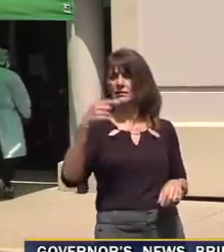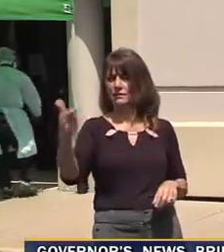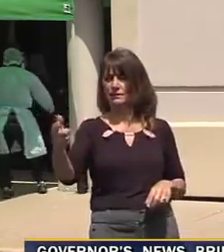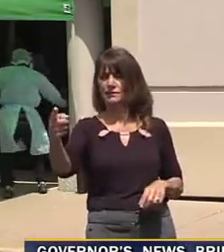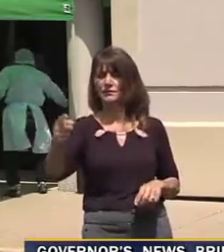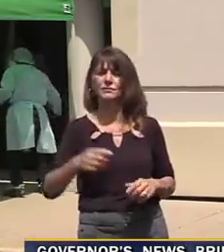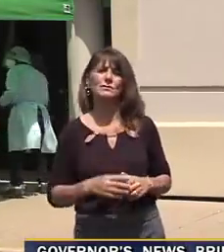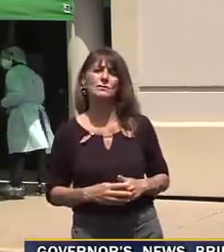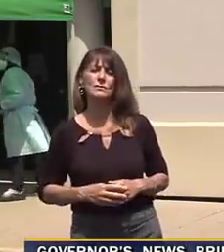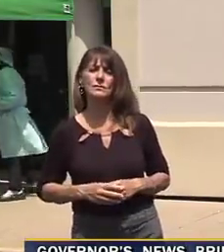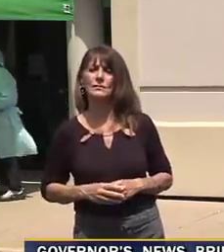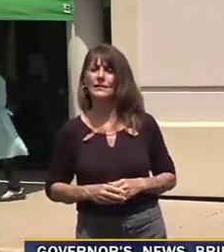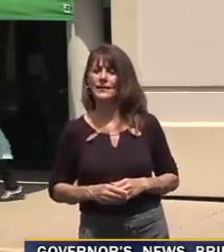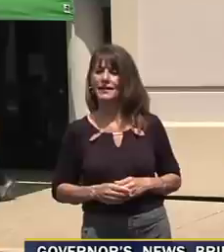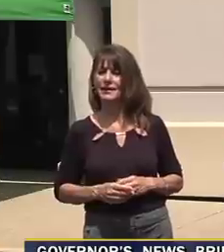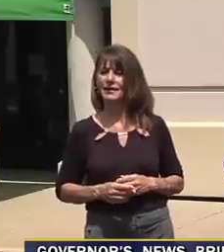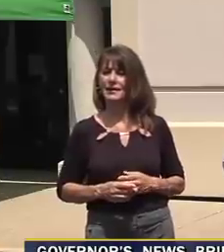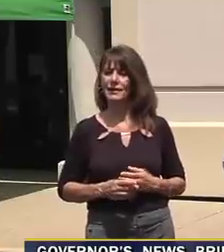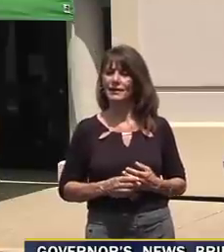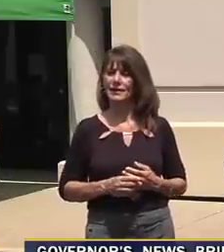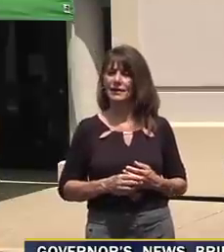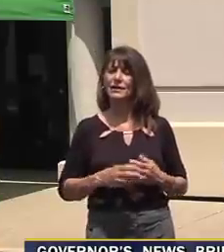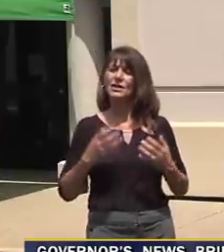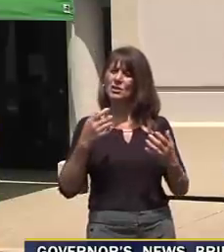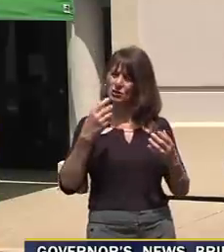that the move for reopening, now